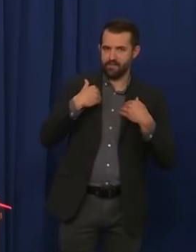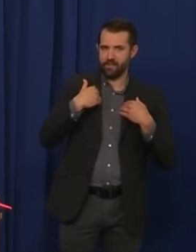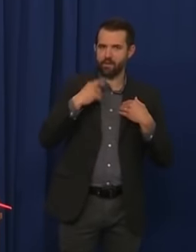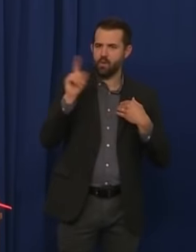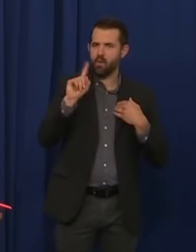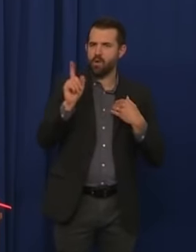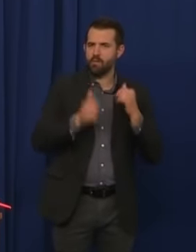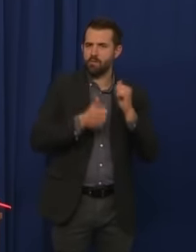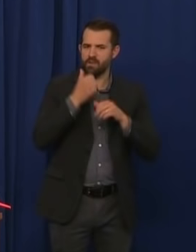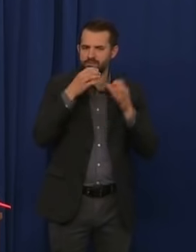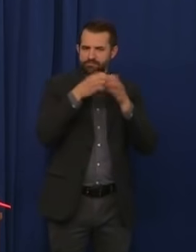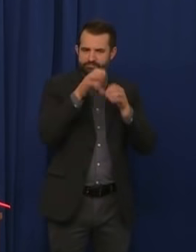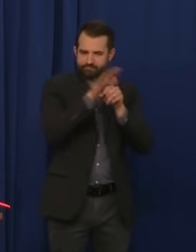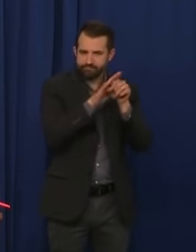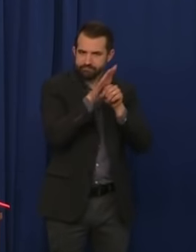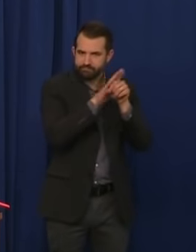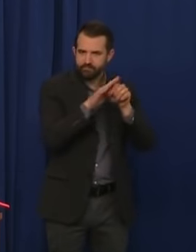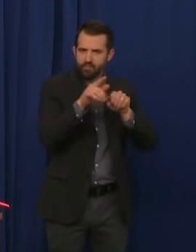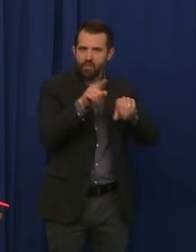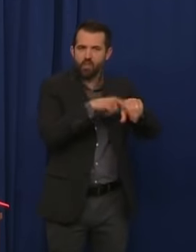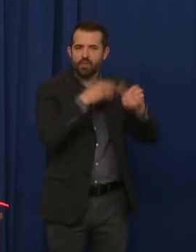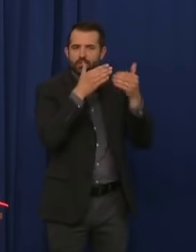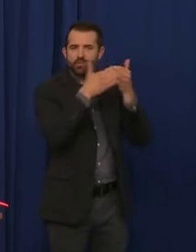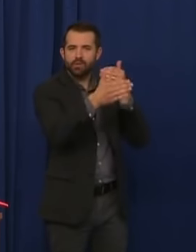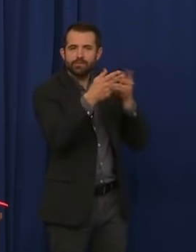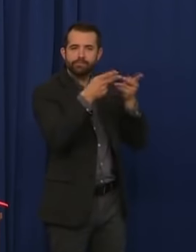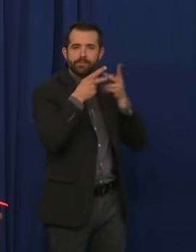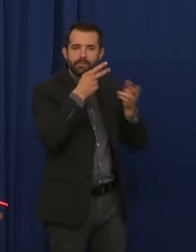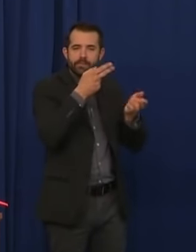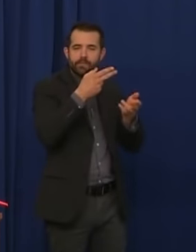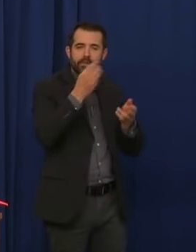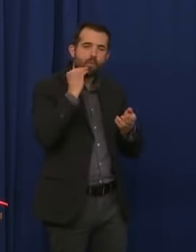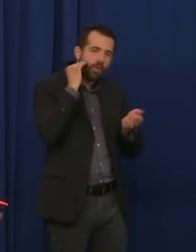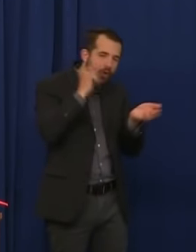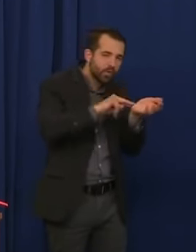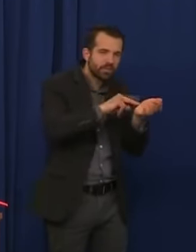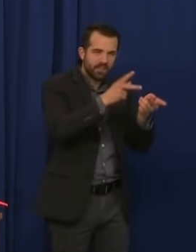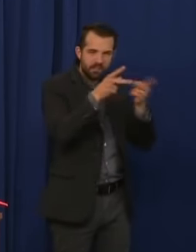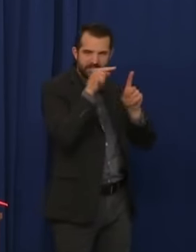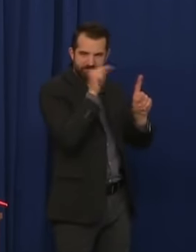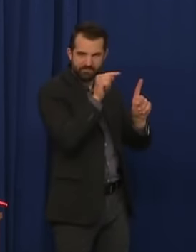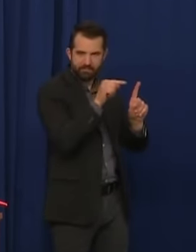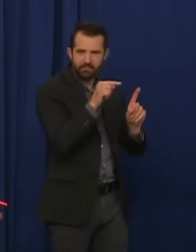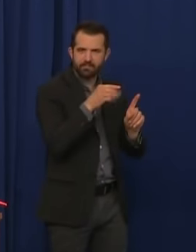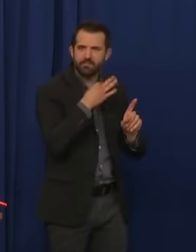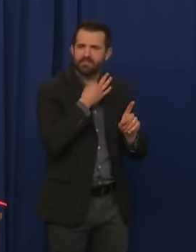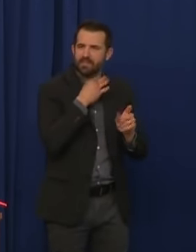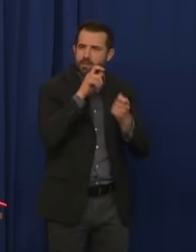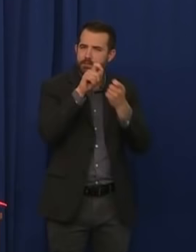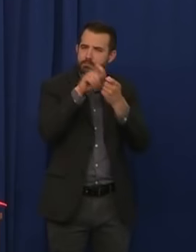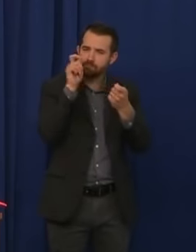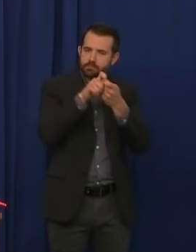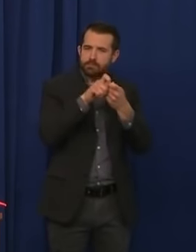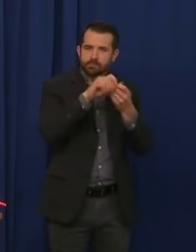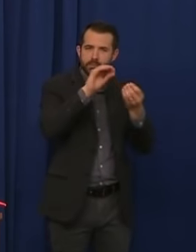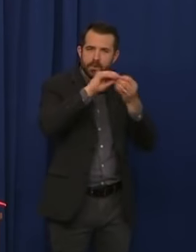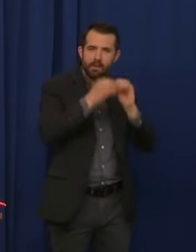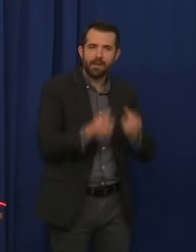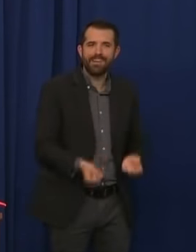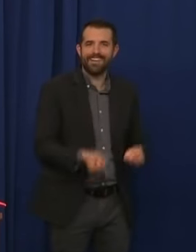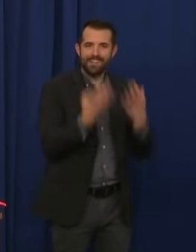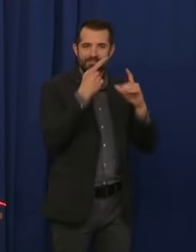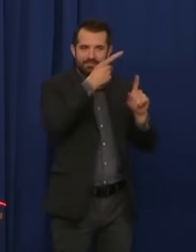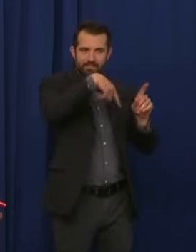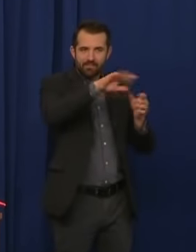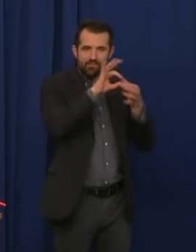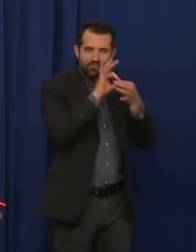settings or long-term care facilities. Can you, do you have a number that you can pin to that? And then the question for Governor Mills is related